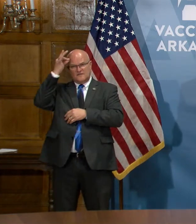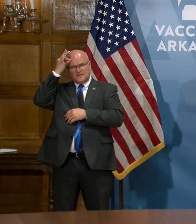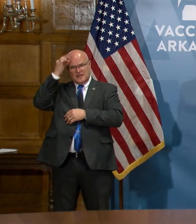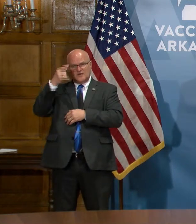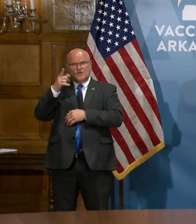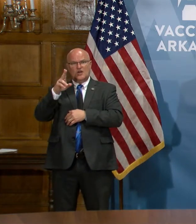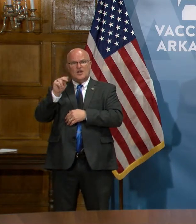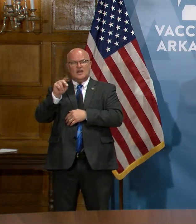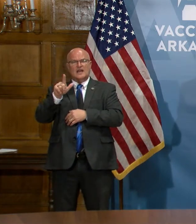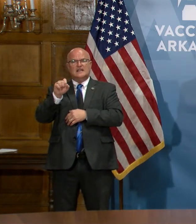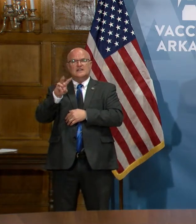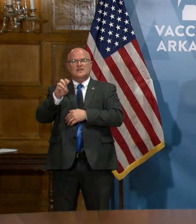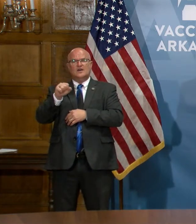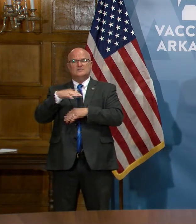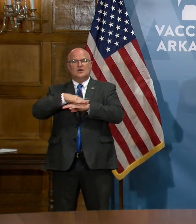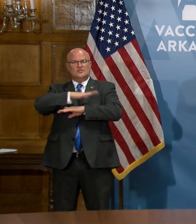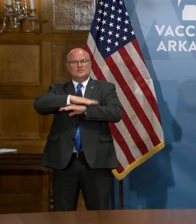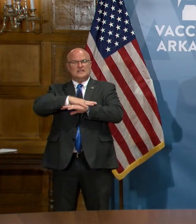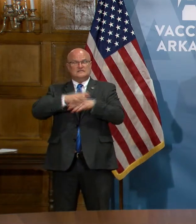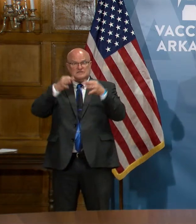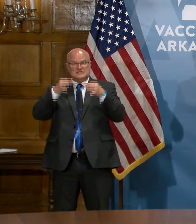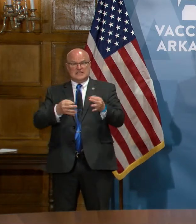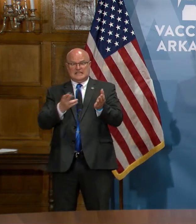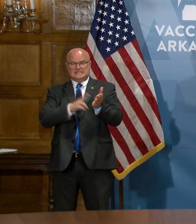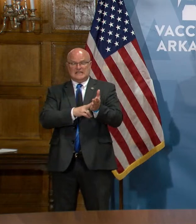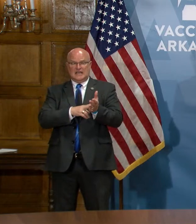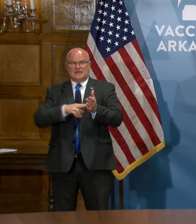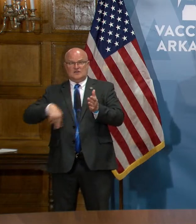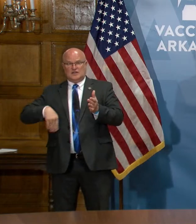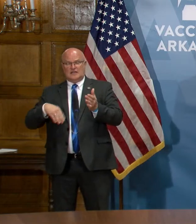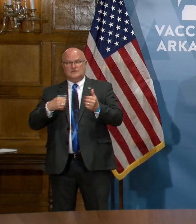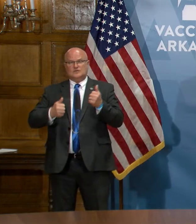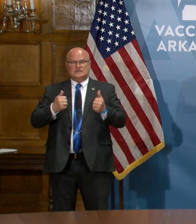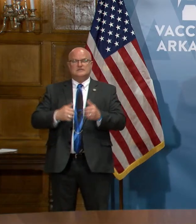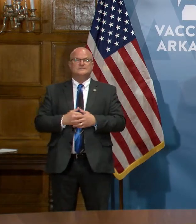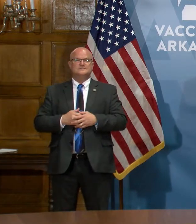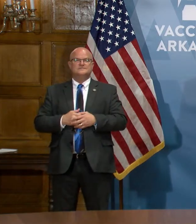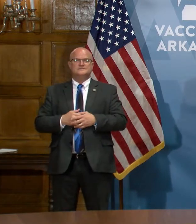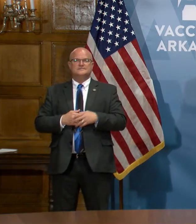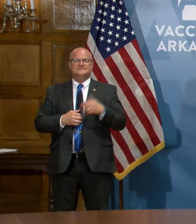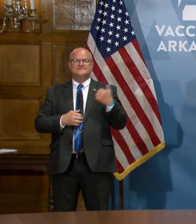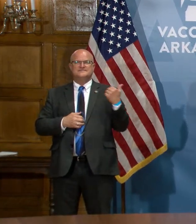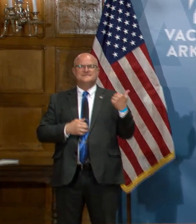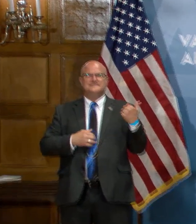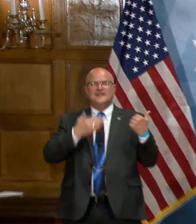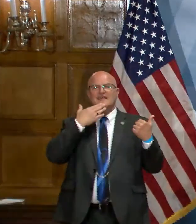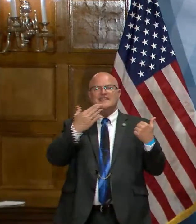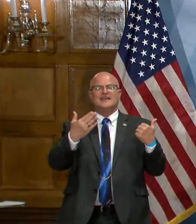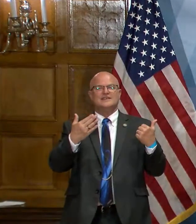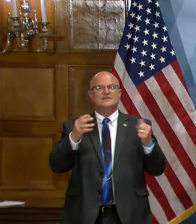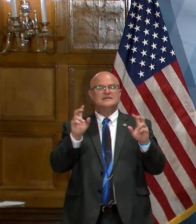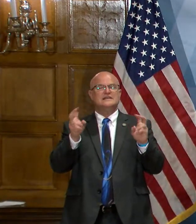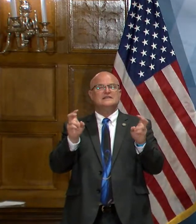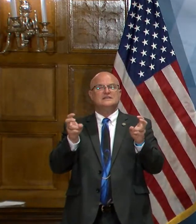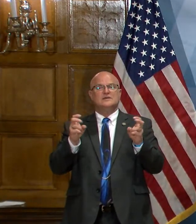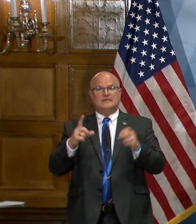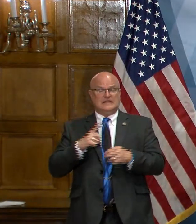laws that's on your desk, if you've made a decision yet on those bills. Thank you. And in terms of